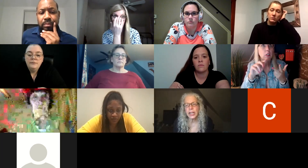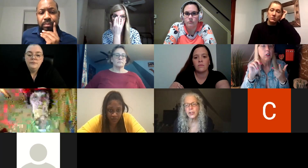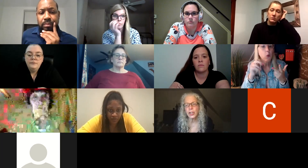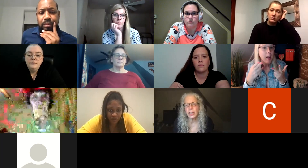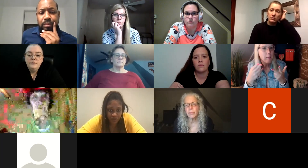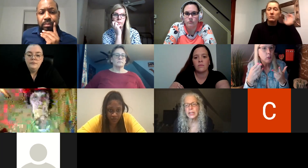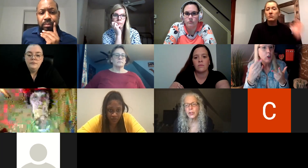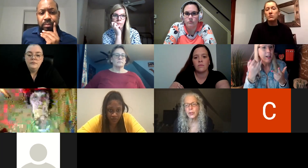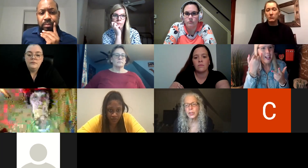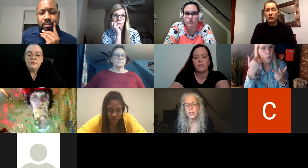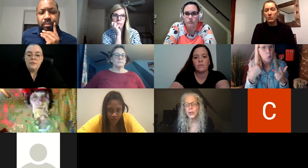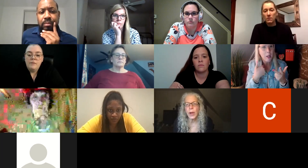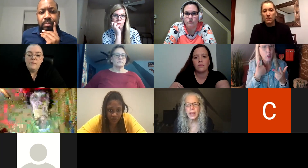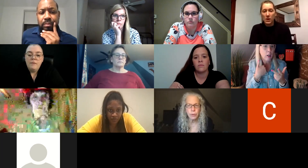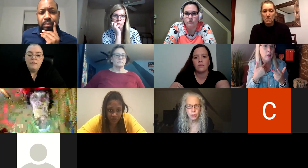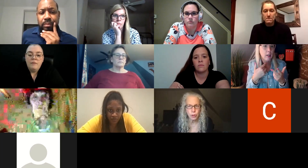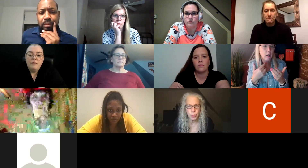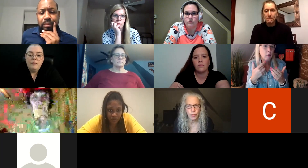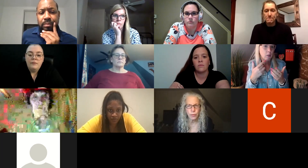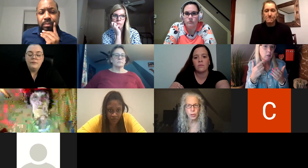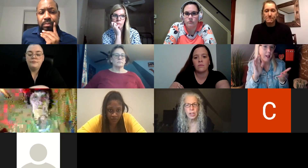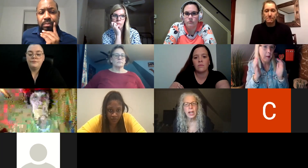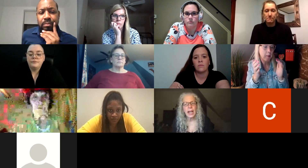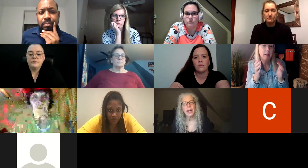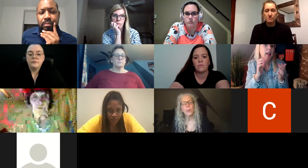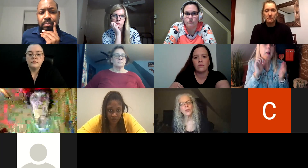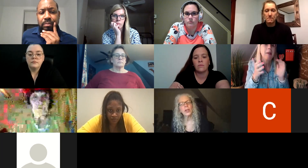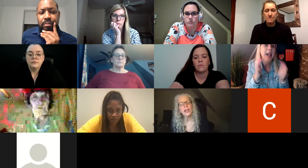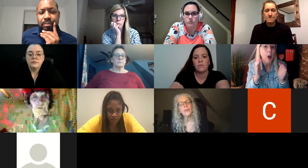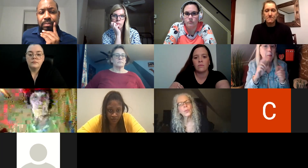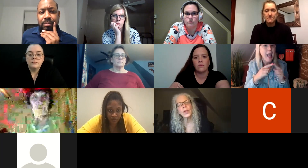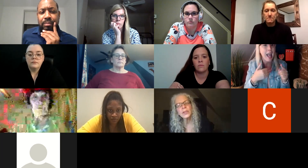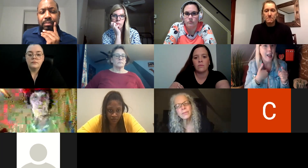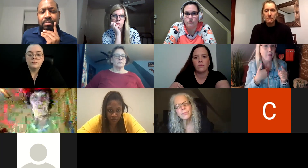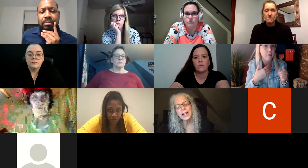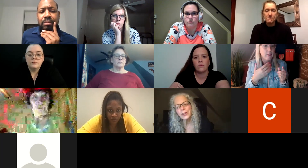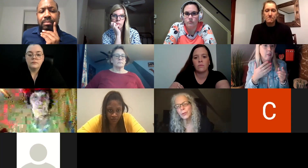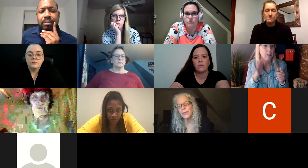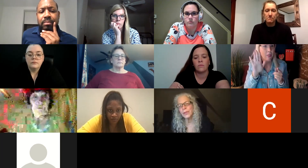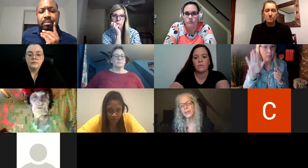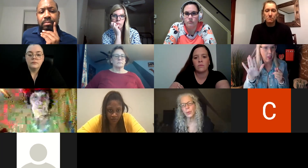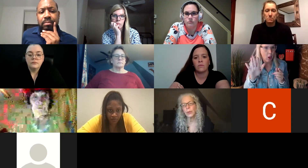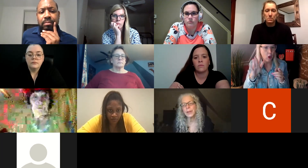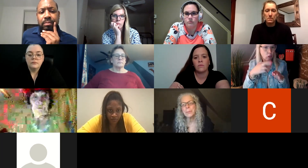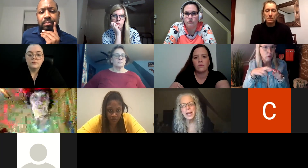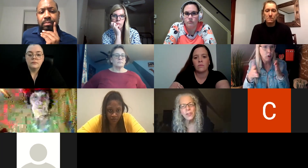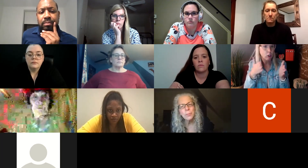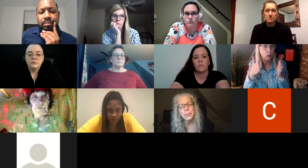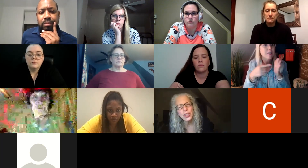MCDHH, Massachusetts, New Hampshire interpreter referral? And I'm wondering if there's, I don't know if we're comparing, but just at